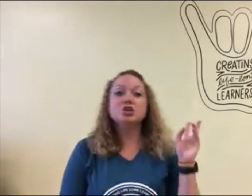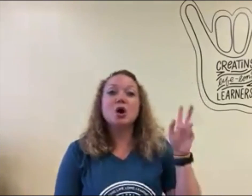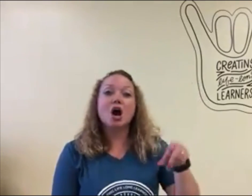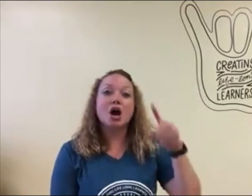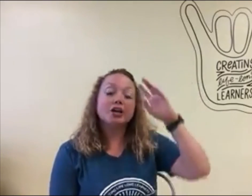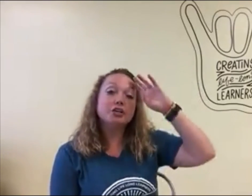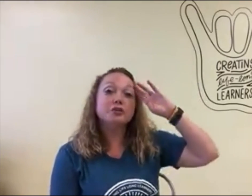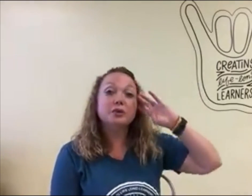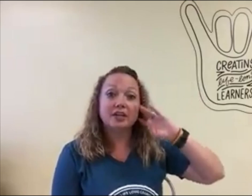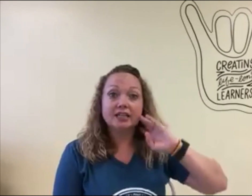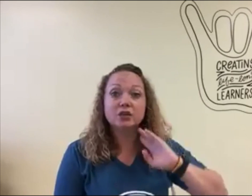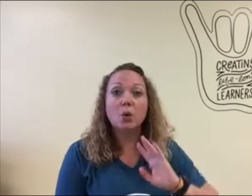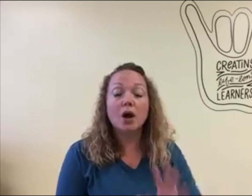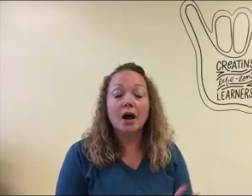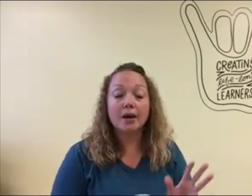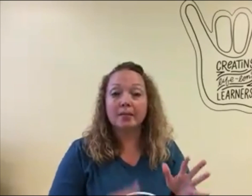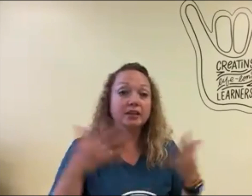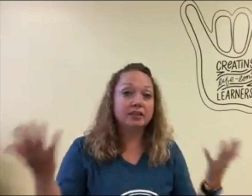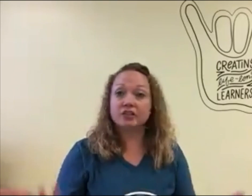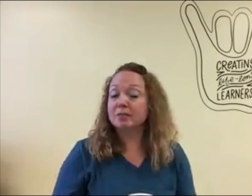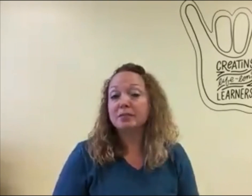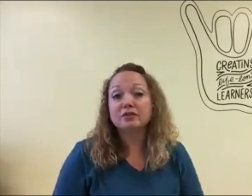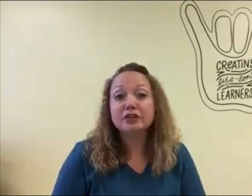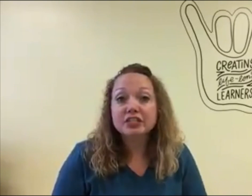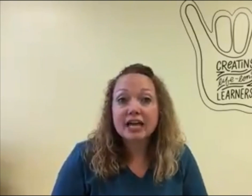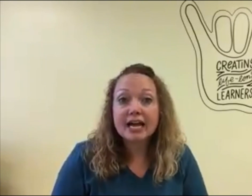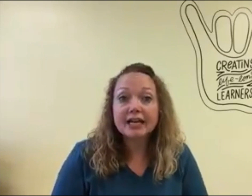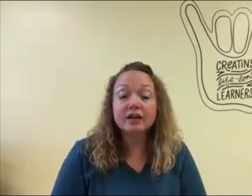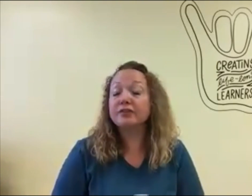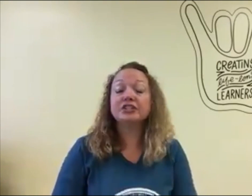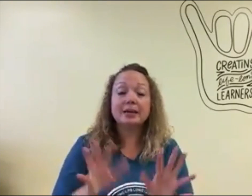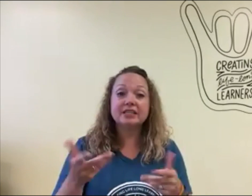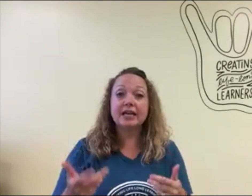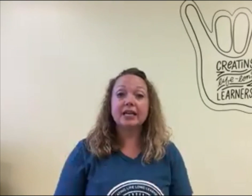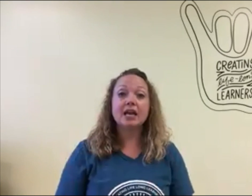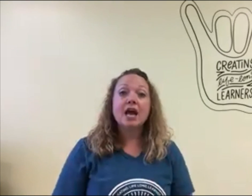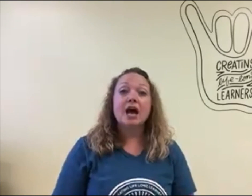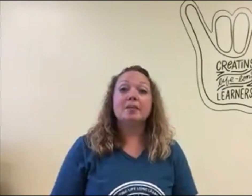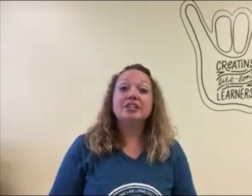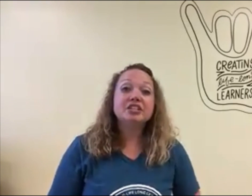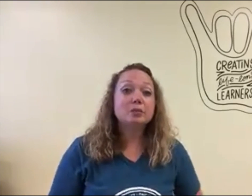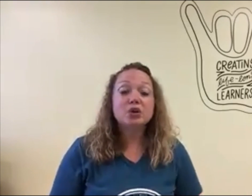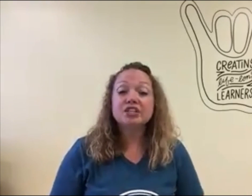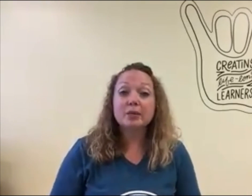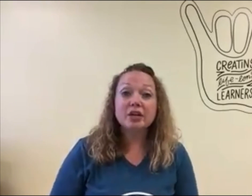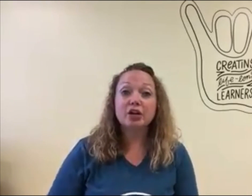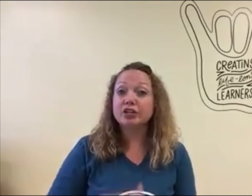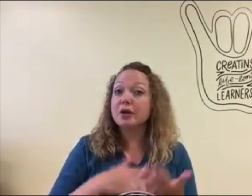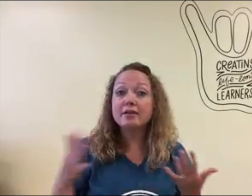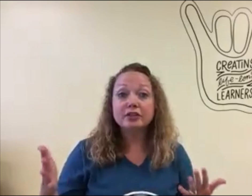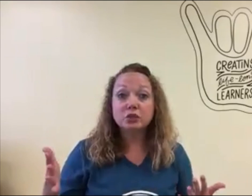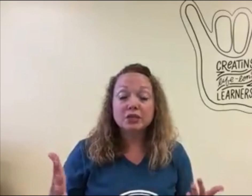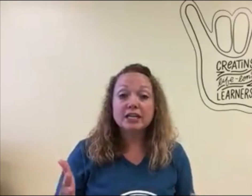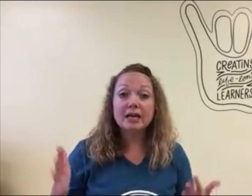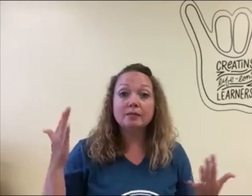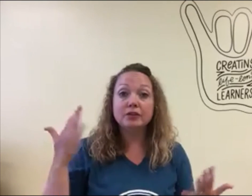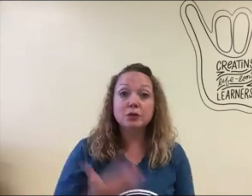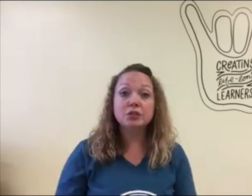with us, and this is maybe your first time signing, and just some words that we are gonna do every story time for you to just start